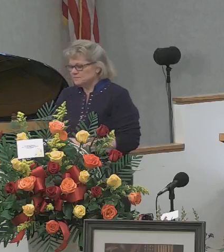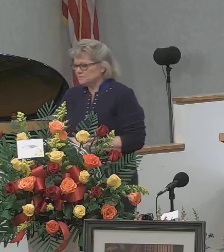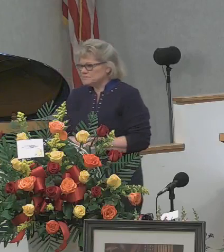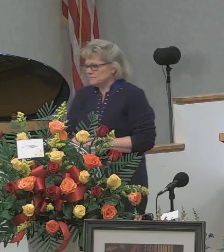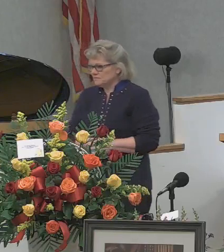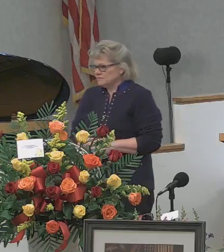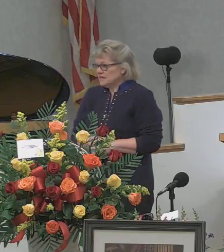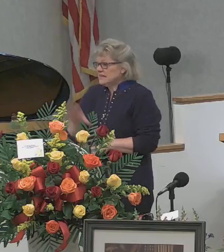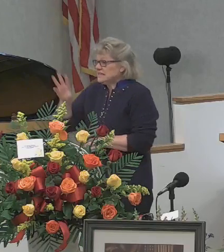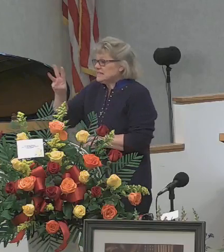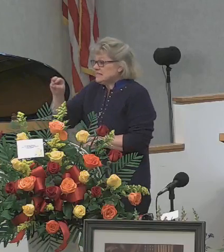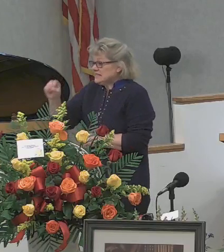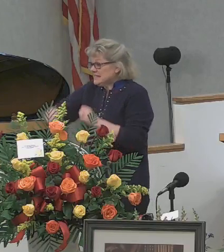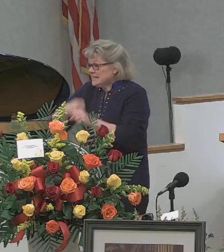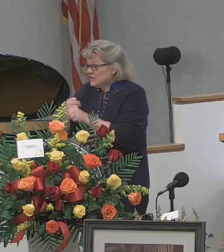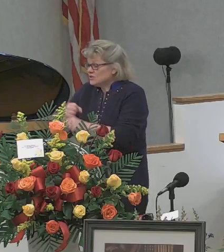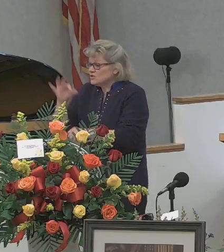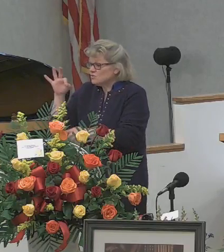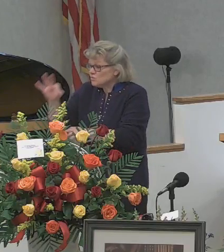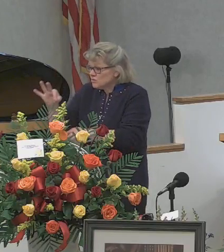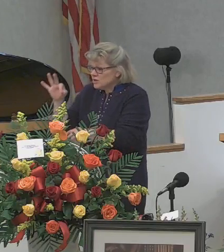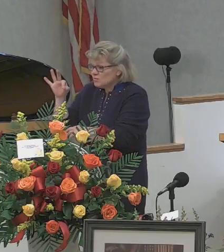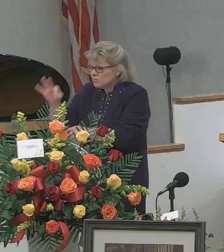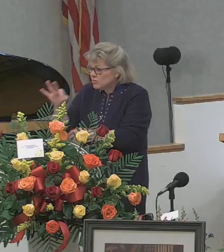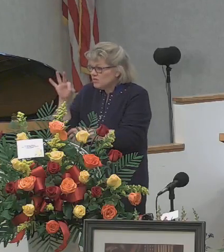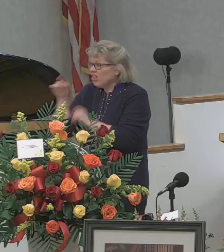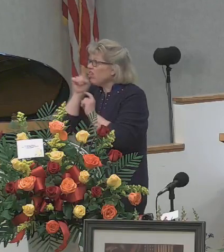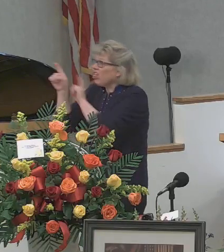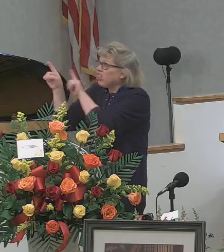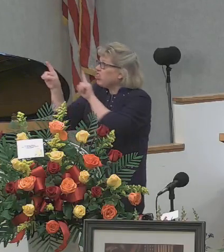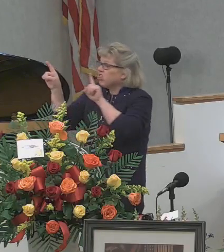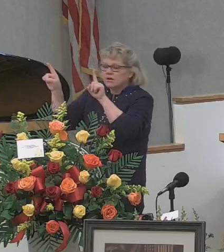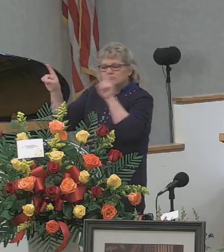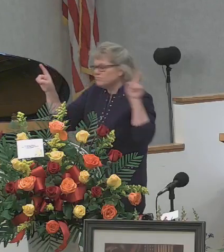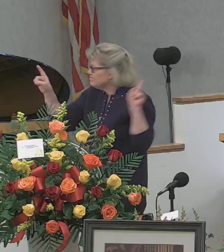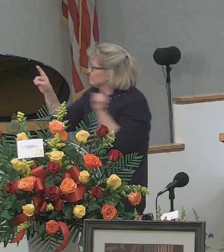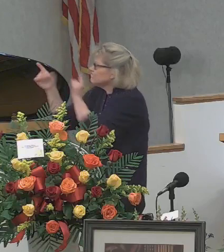For almost 60 years he preached, and he was unwavering.